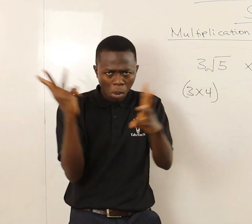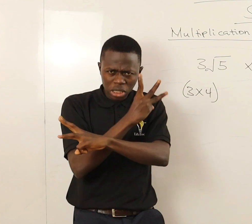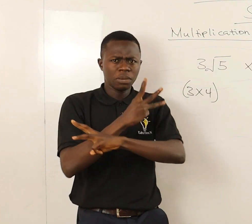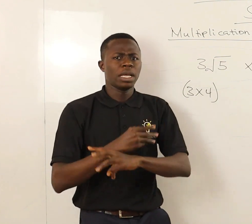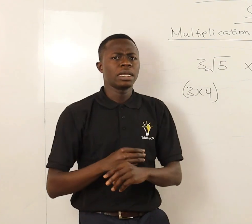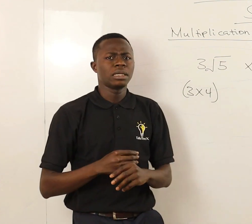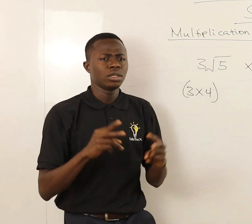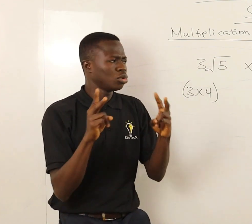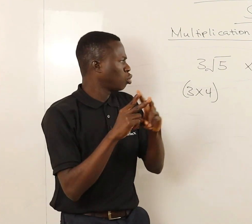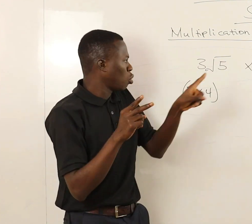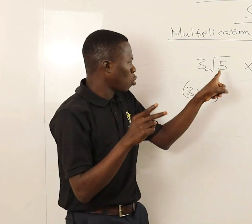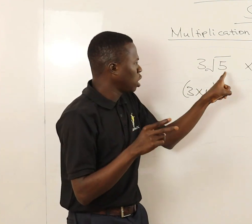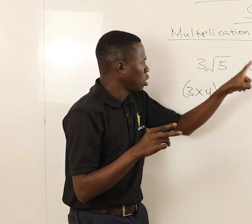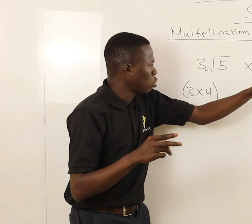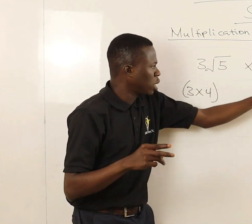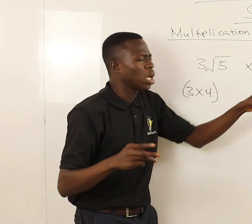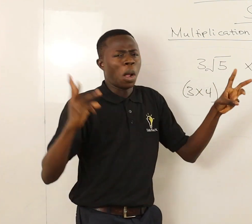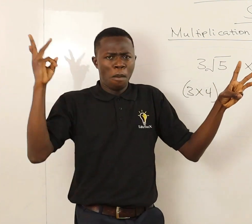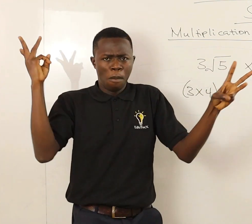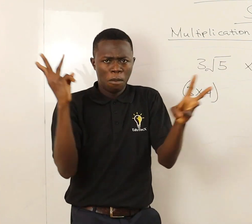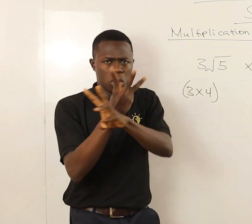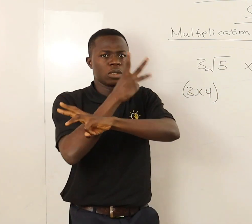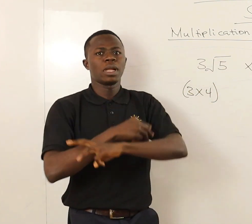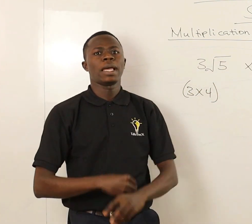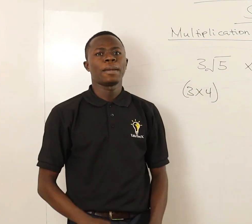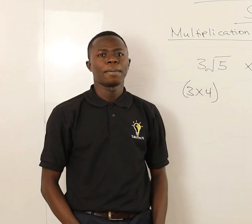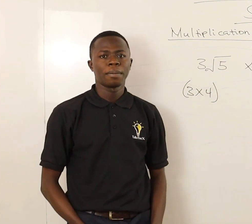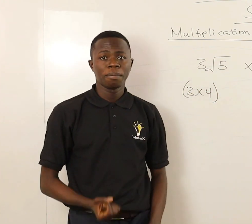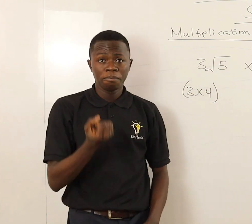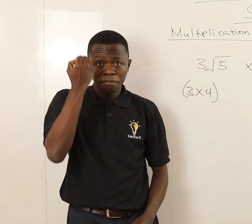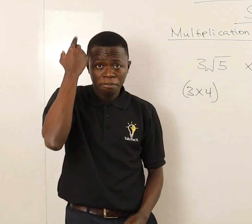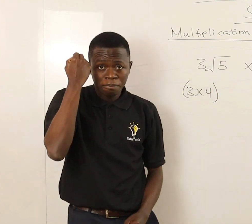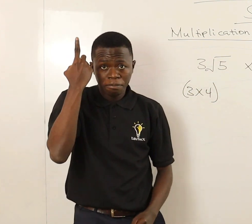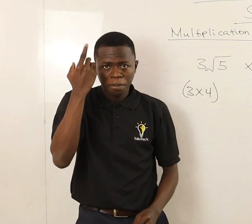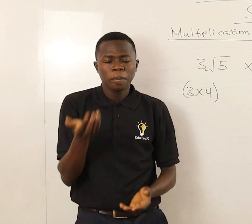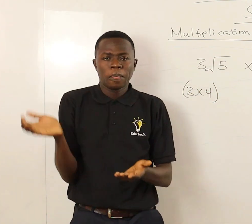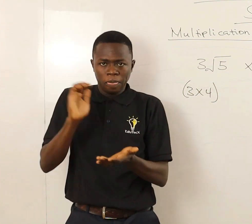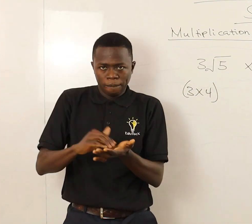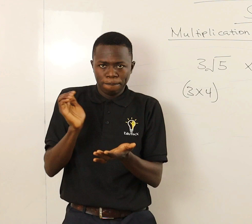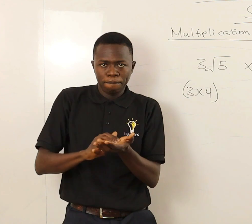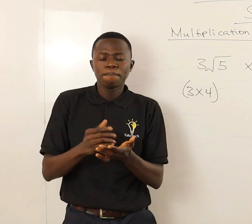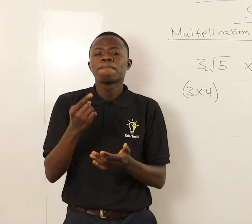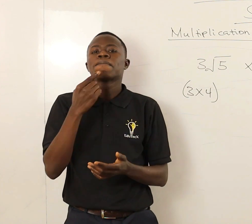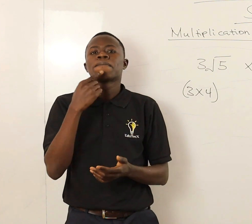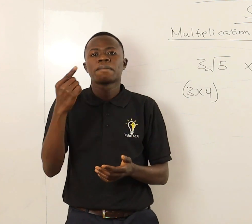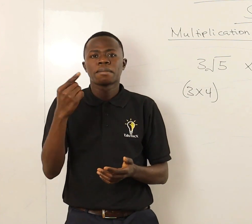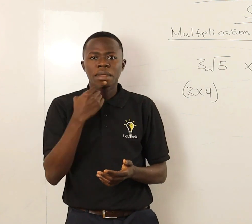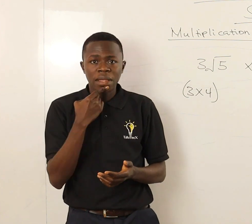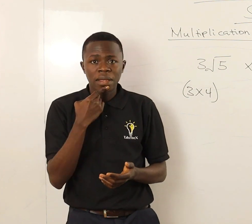are not the same. So for instance, square root of 5 and square root of 2 can be multiplied.